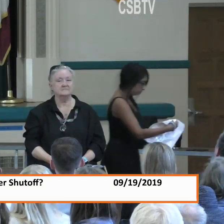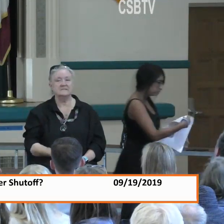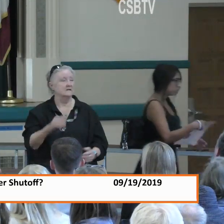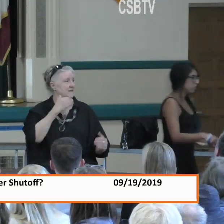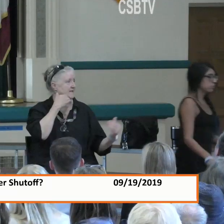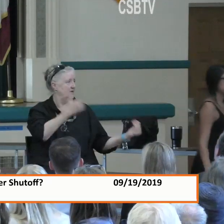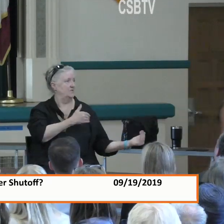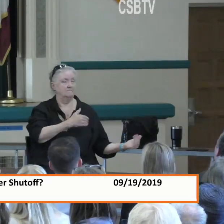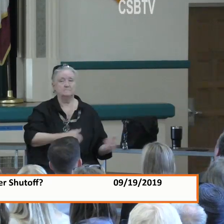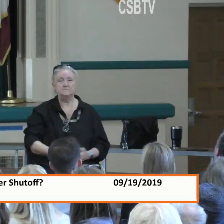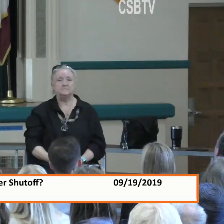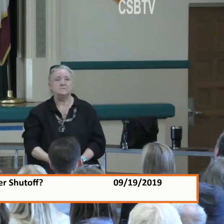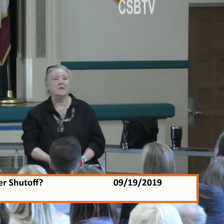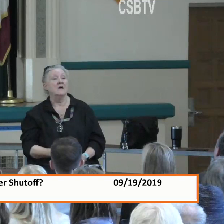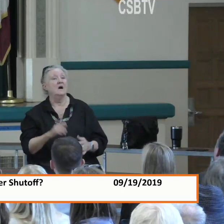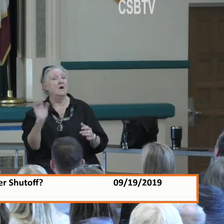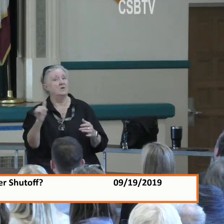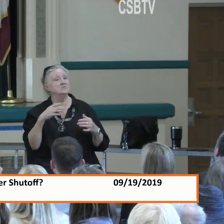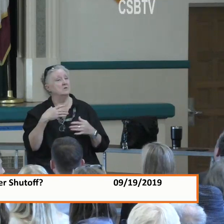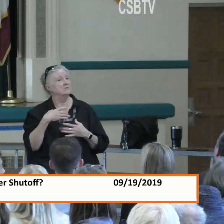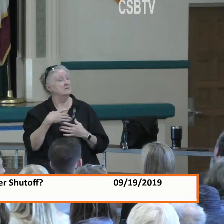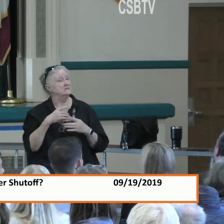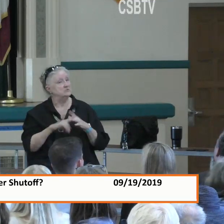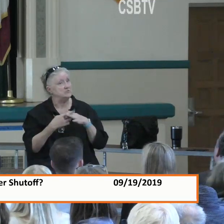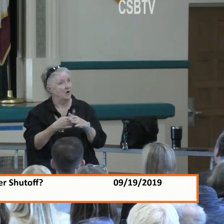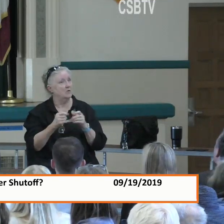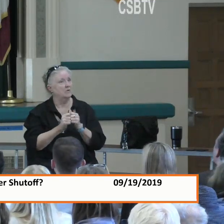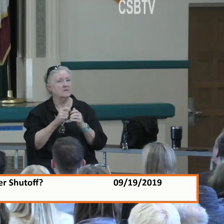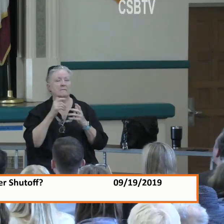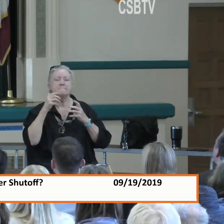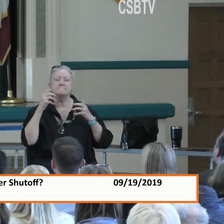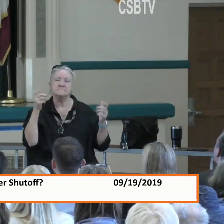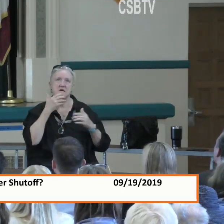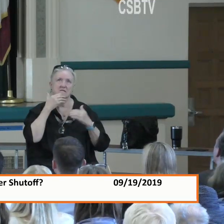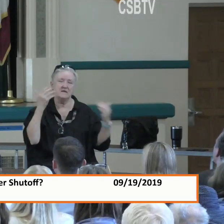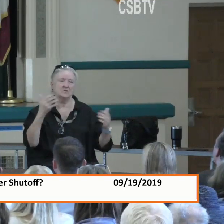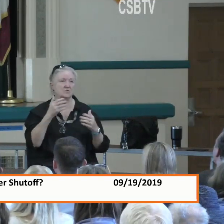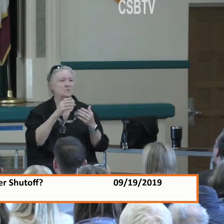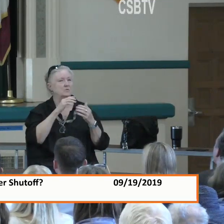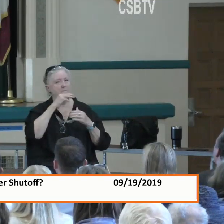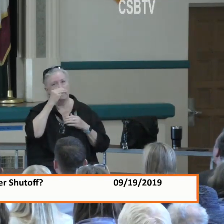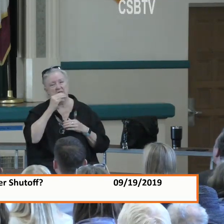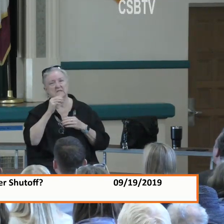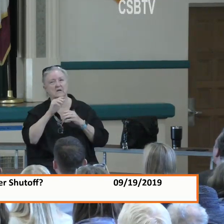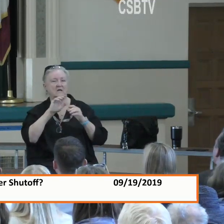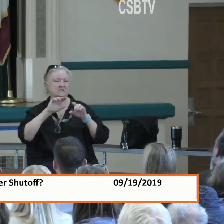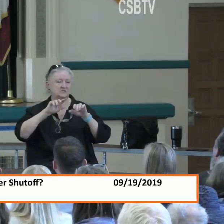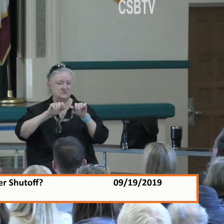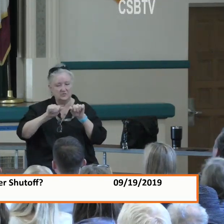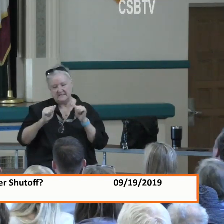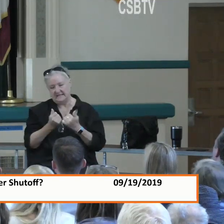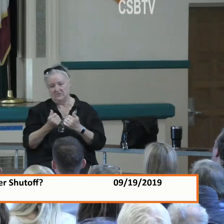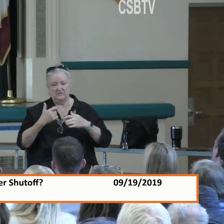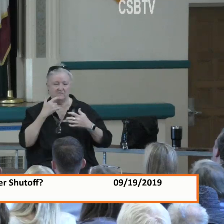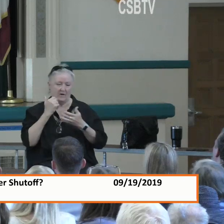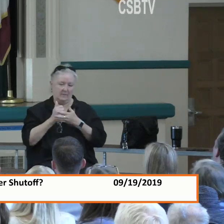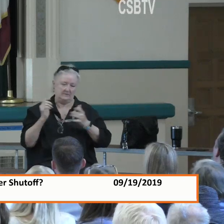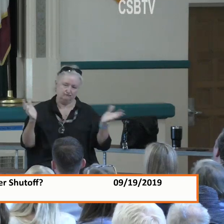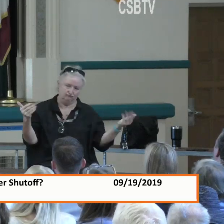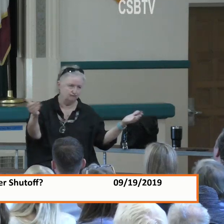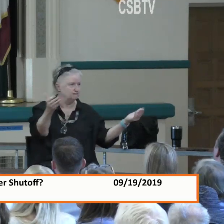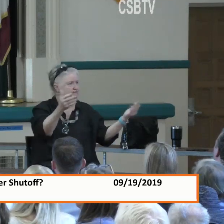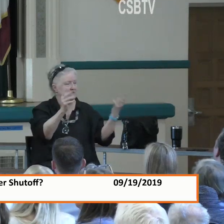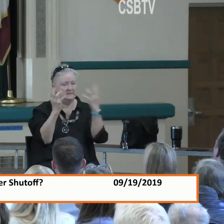Thank you. I'd also like to start us out with a big thank you to the Montecito Association for helping get everyone together on this